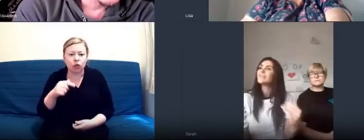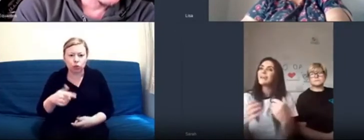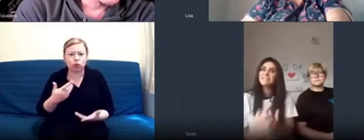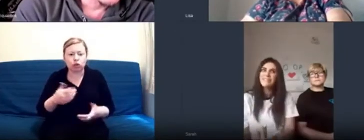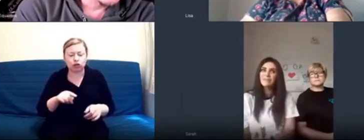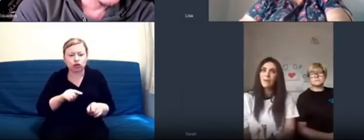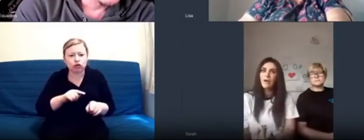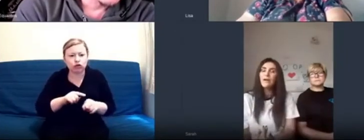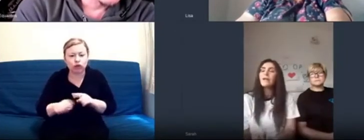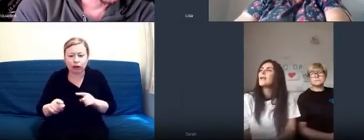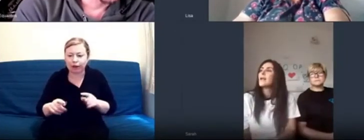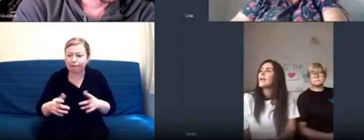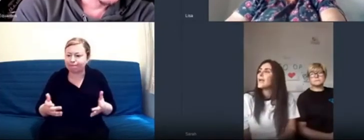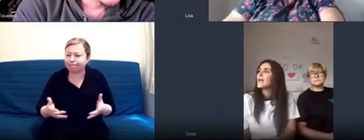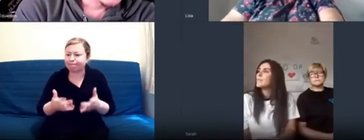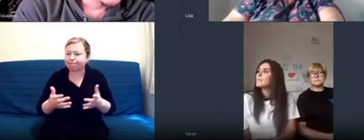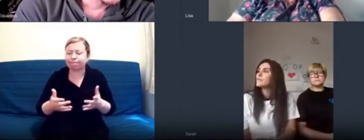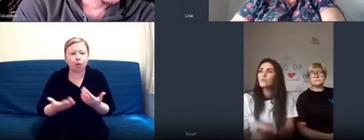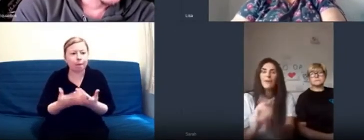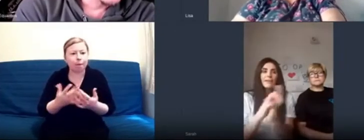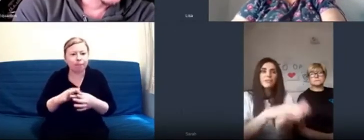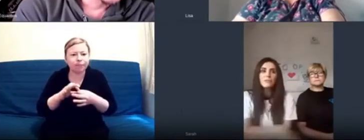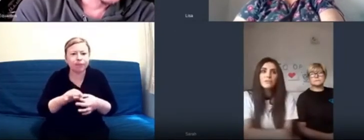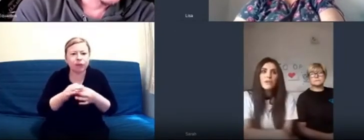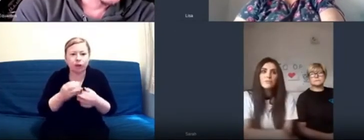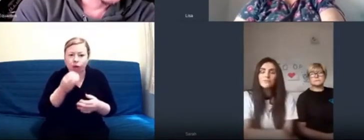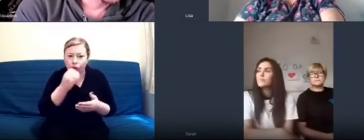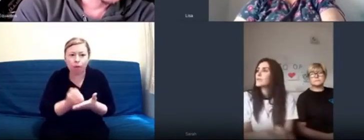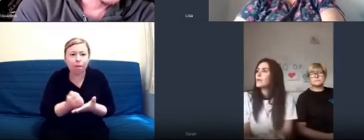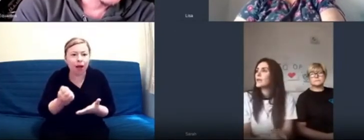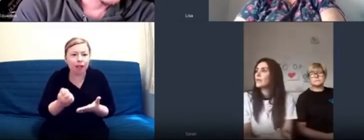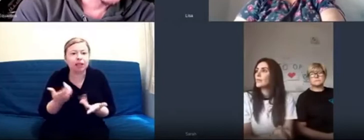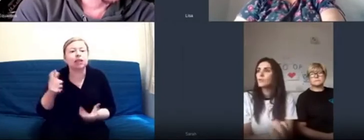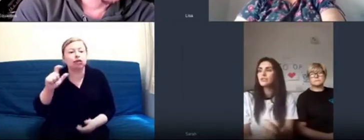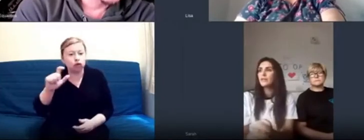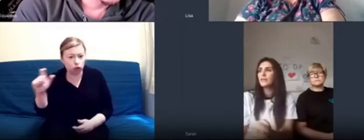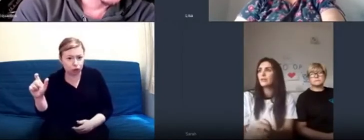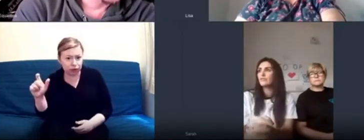and break that stigma. Food banks are brilliant.